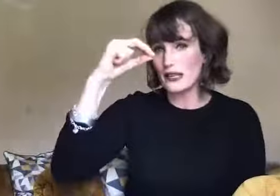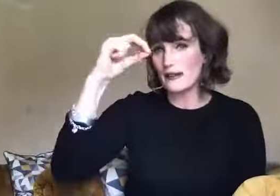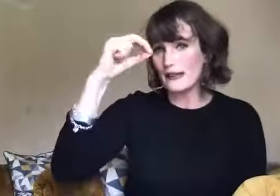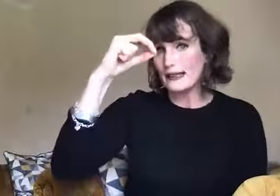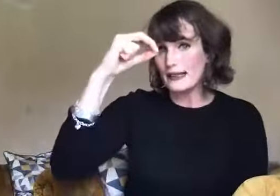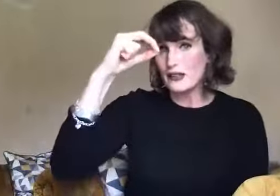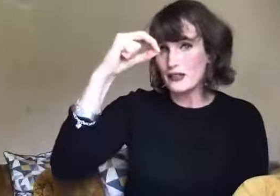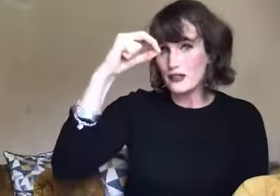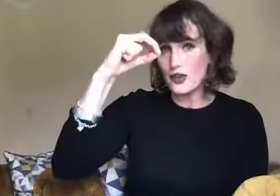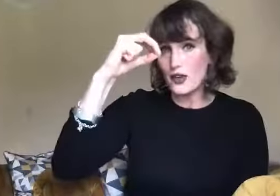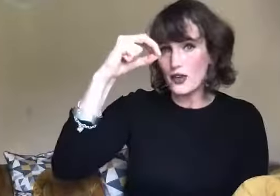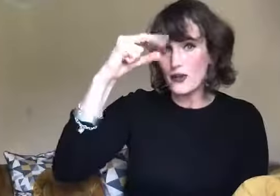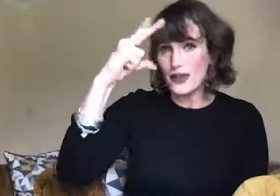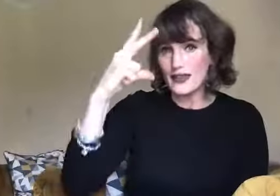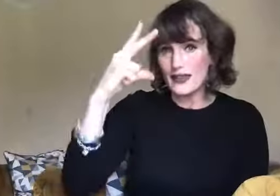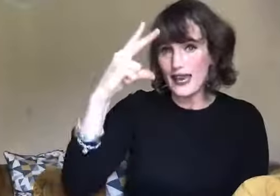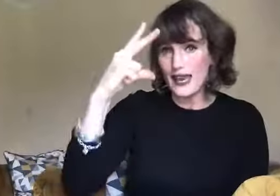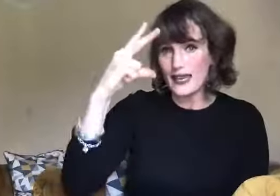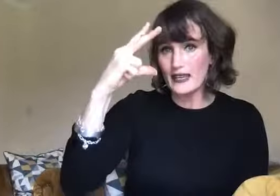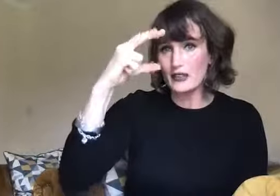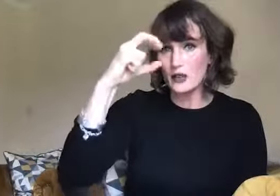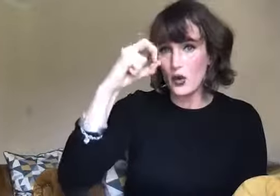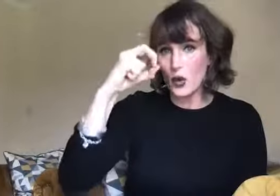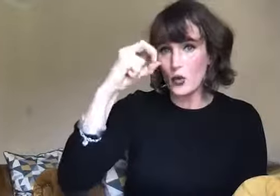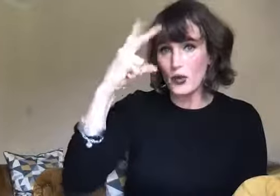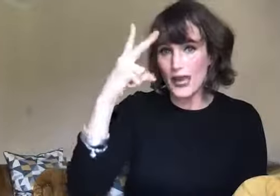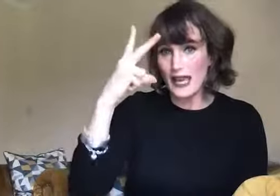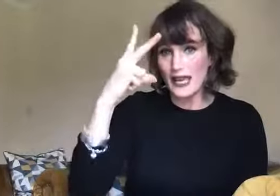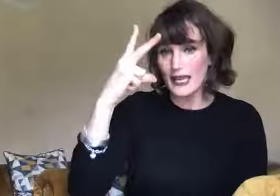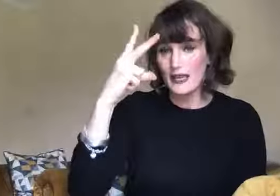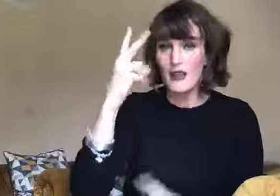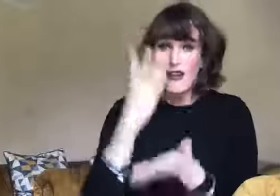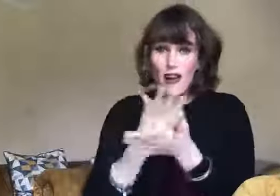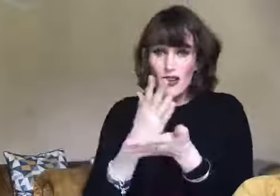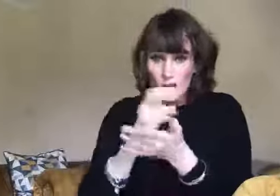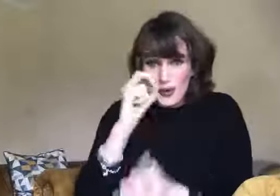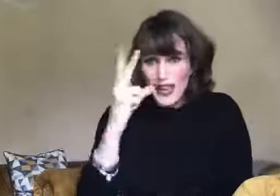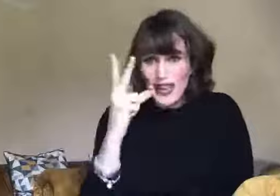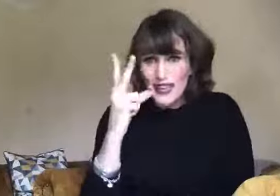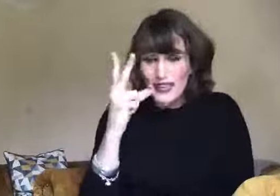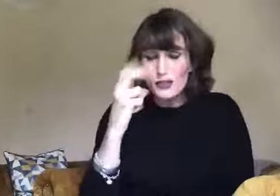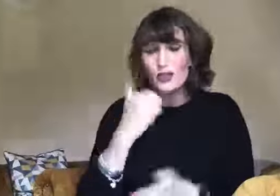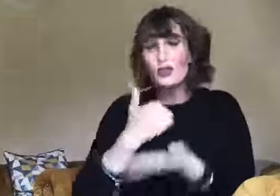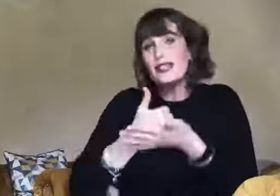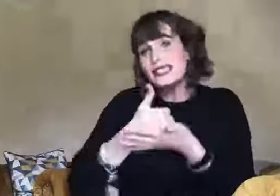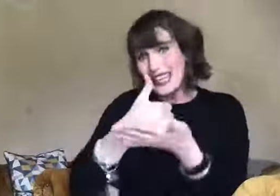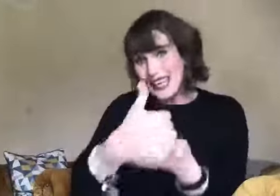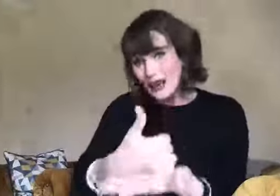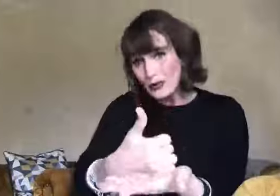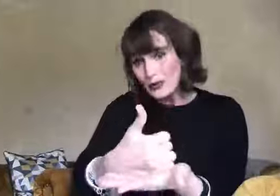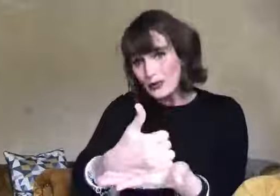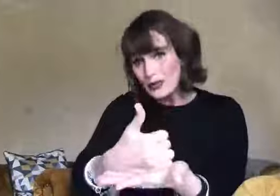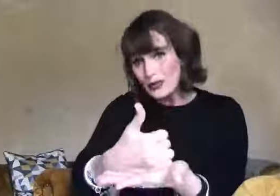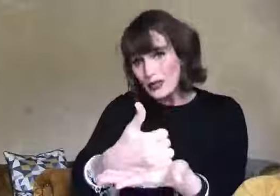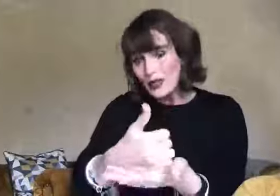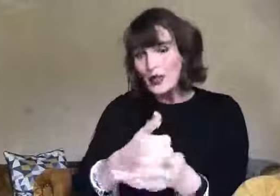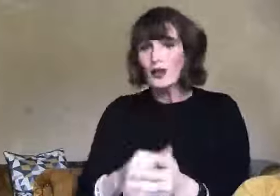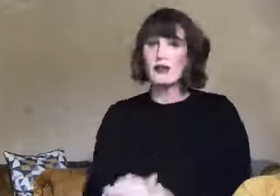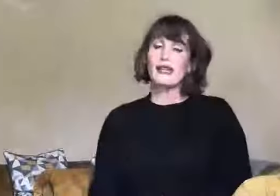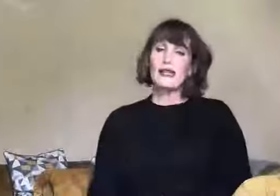it here. So do the O and then the K. So okay. Are you okay? Do you need any help? Okay,